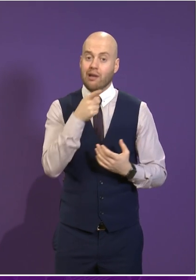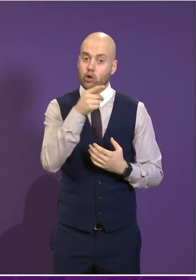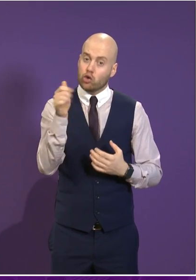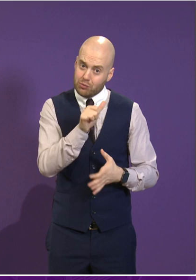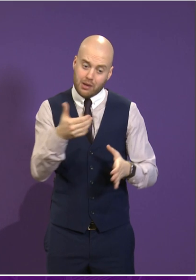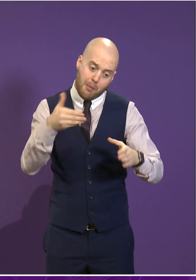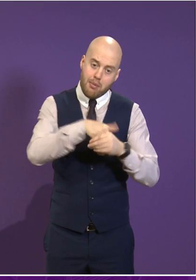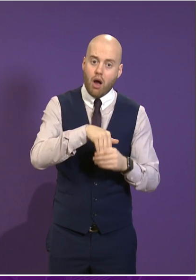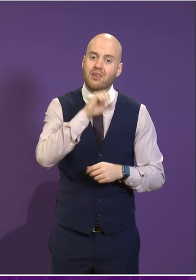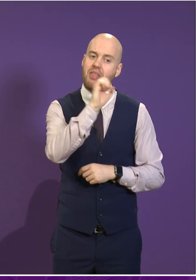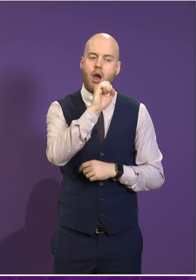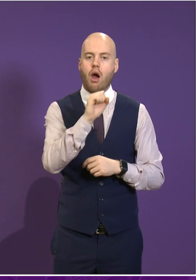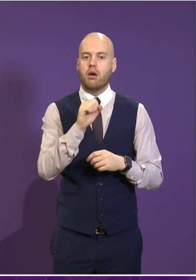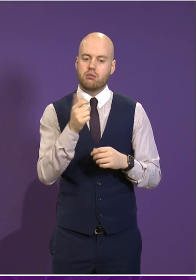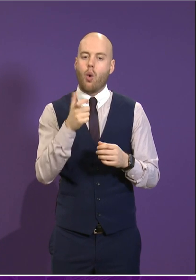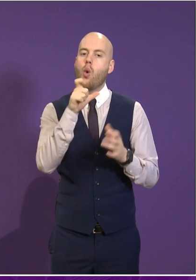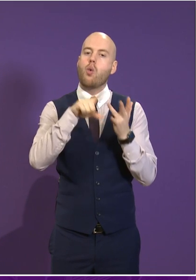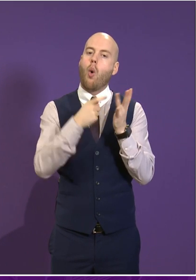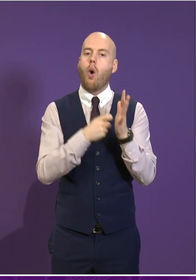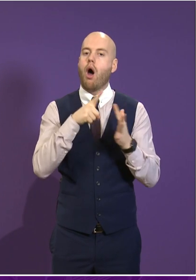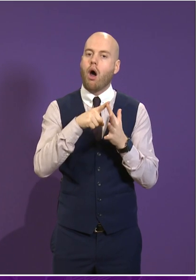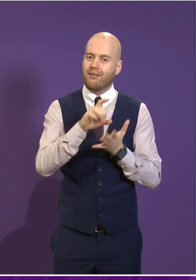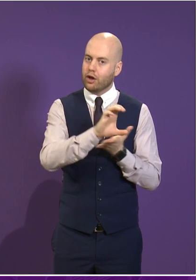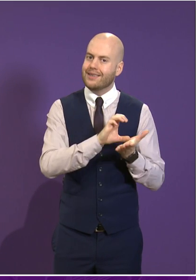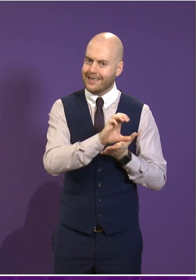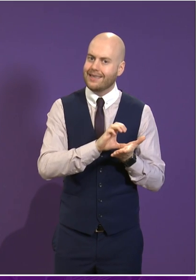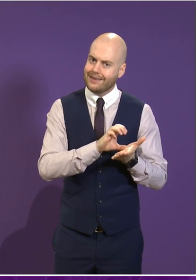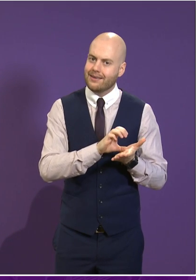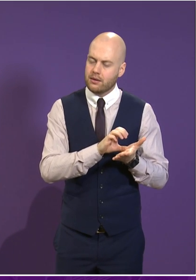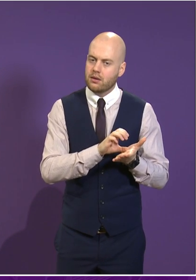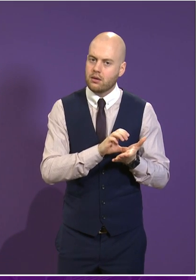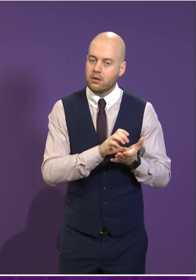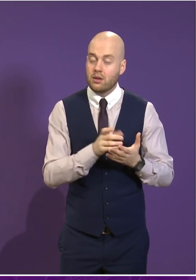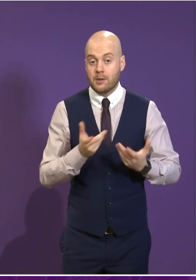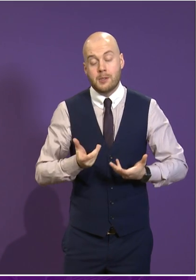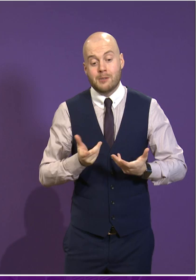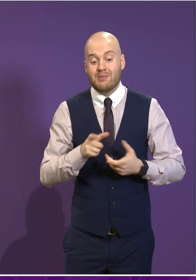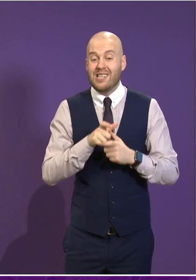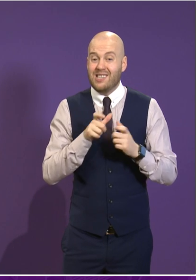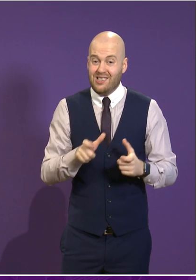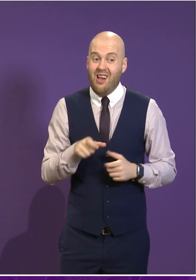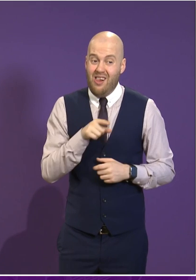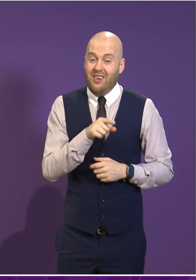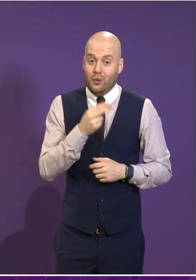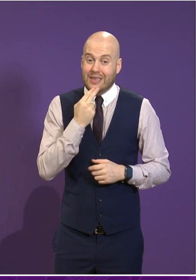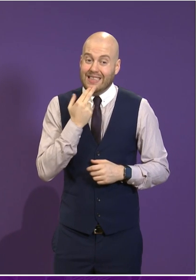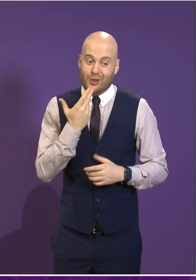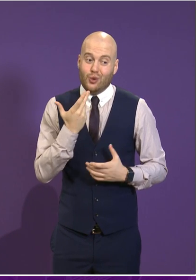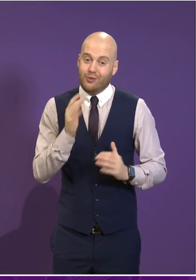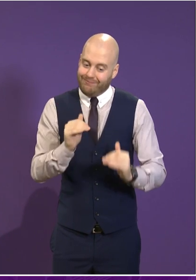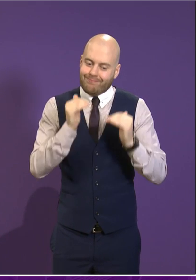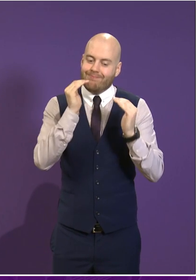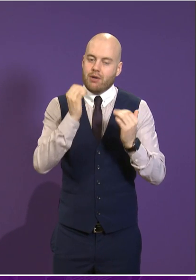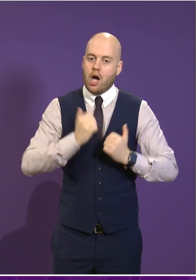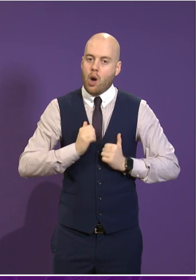funding. As I've said earlier, I think it might be an area where we do need to up our focus a bit more,